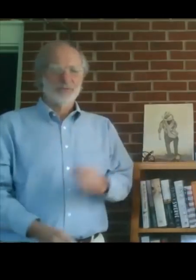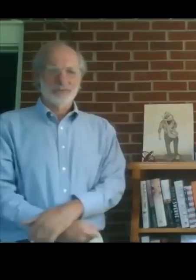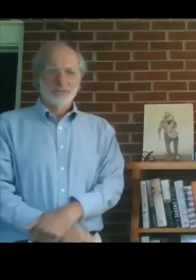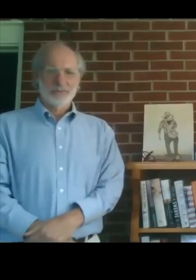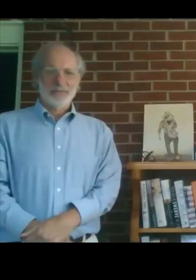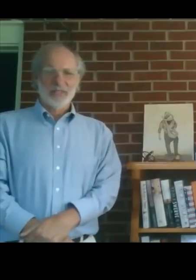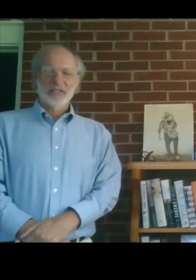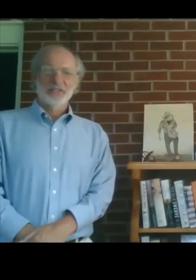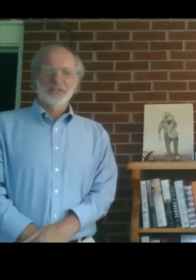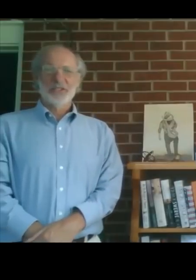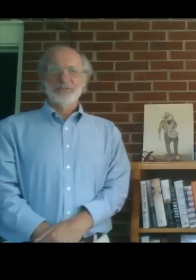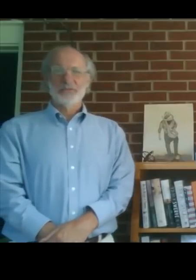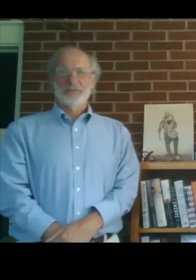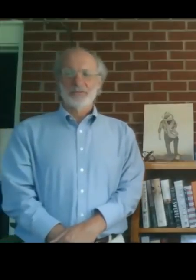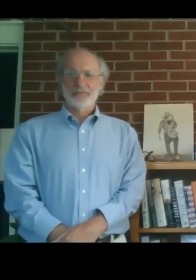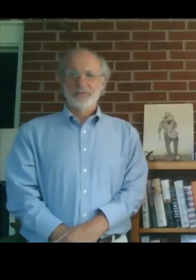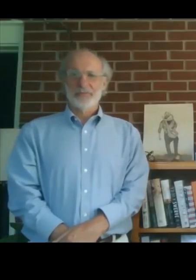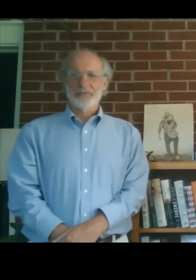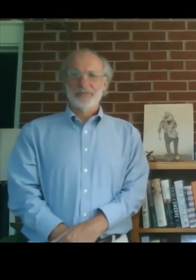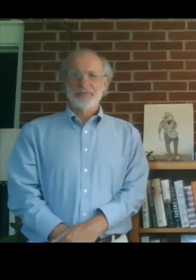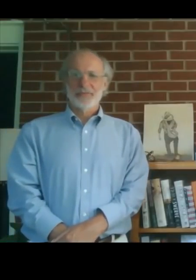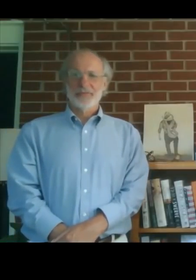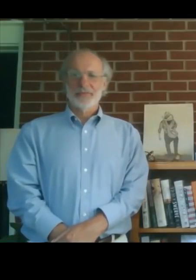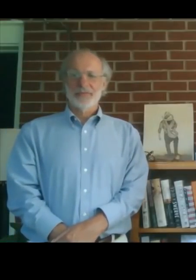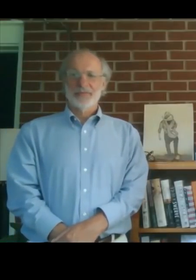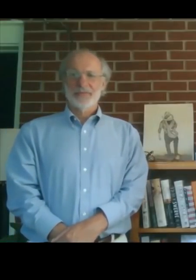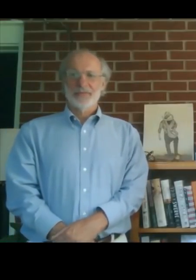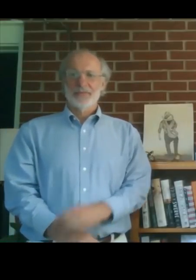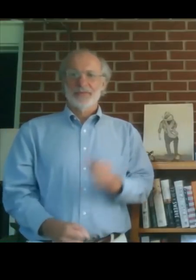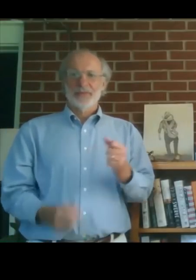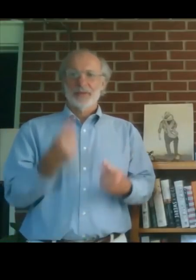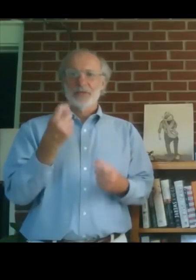Popcorn. Your turn.